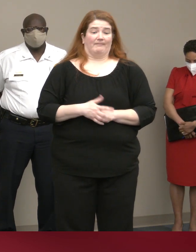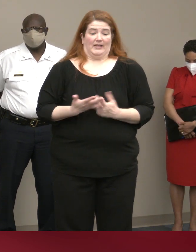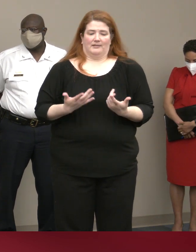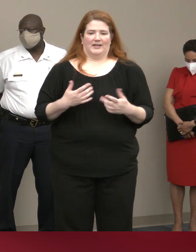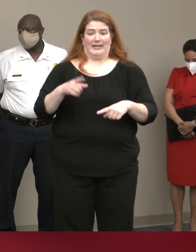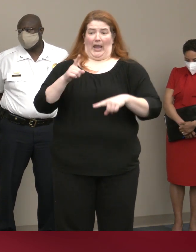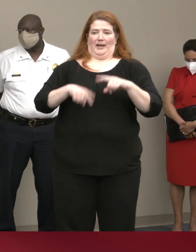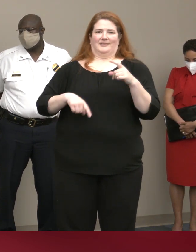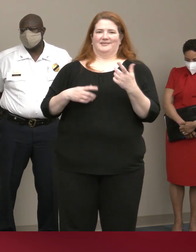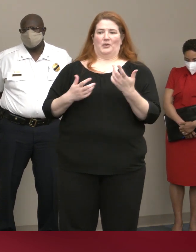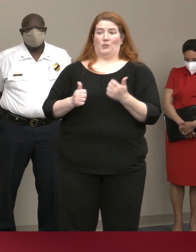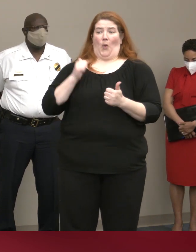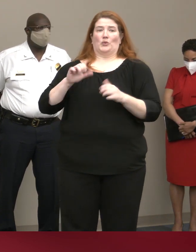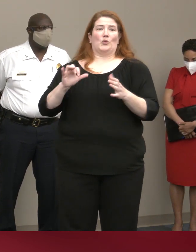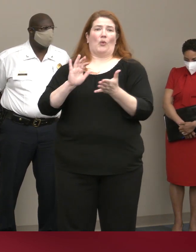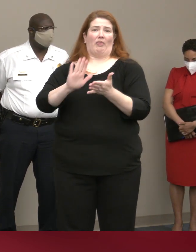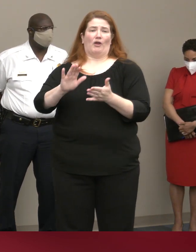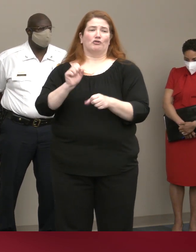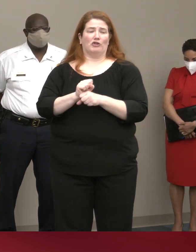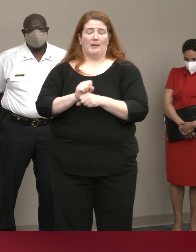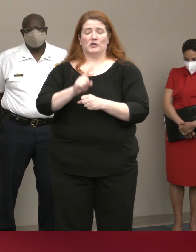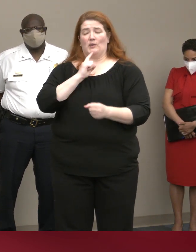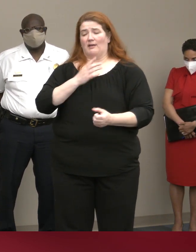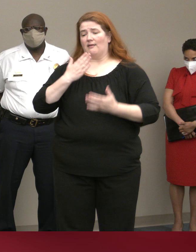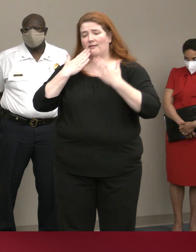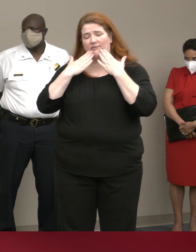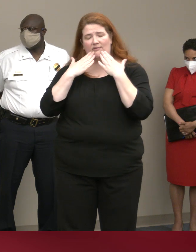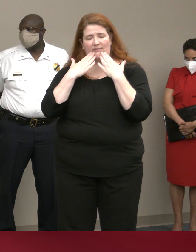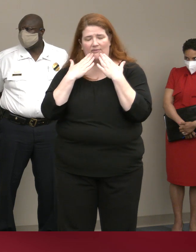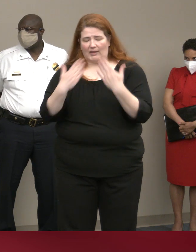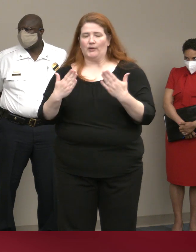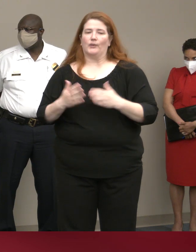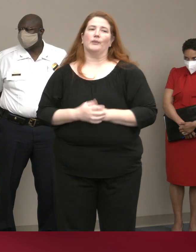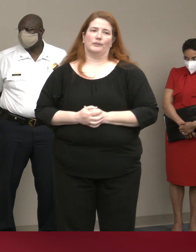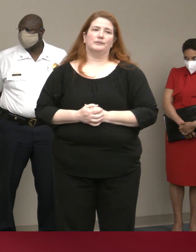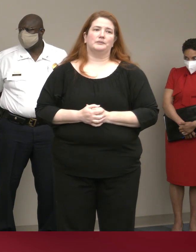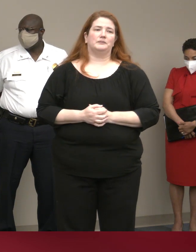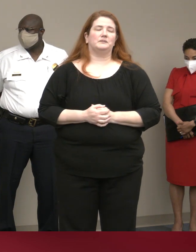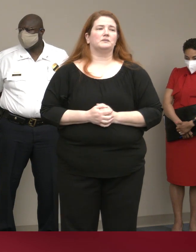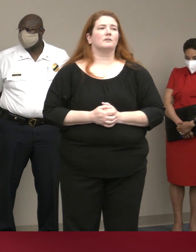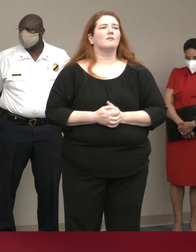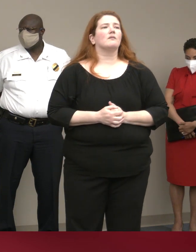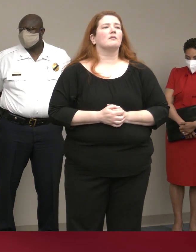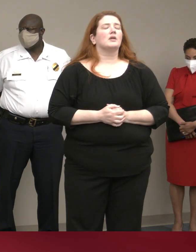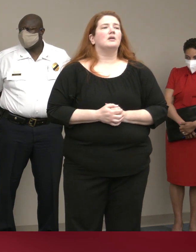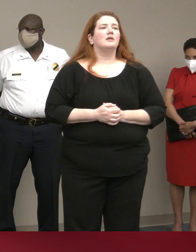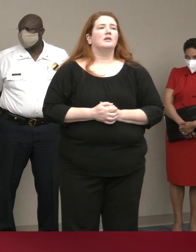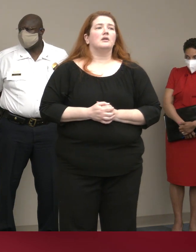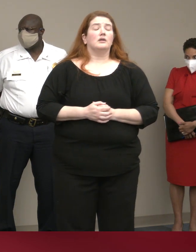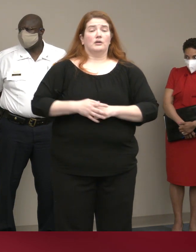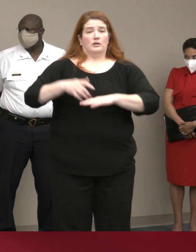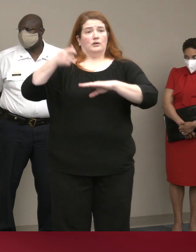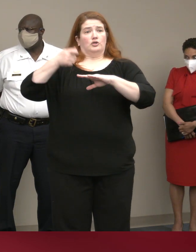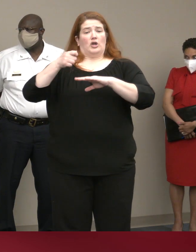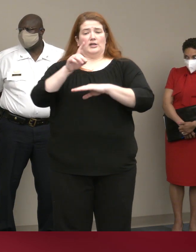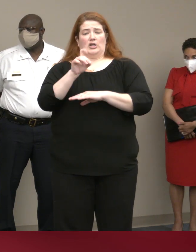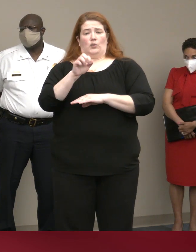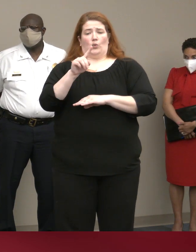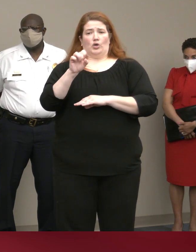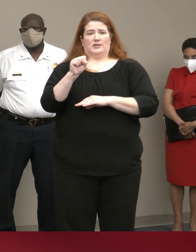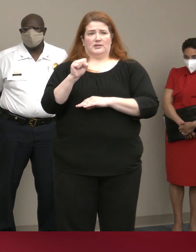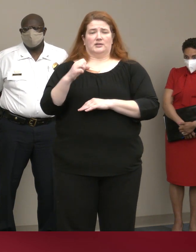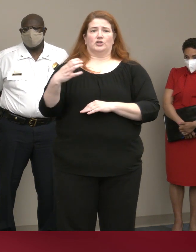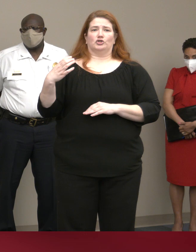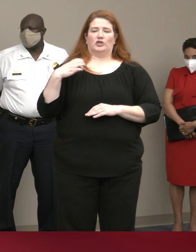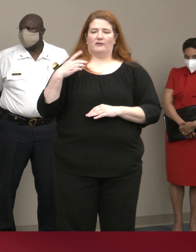their jobs. Thank you to them. So in light of what you have heard from Judge Edwards, Chief